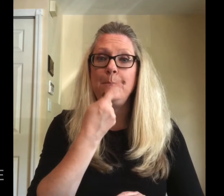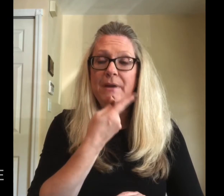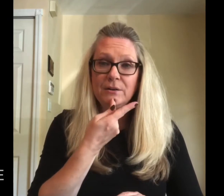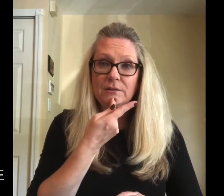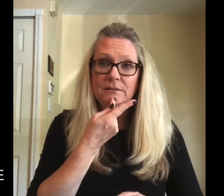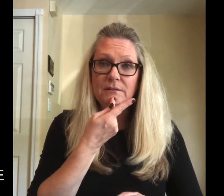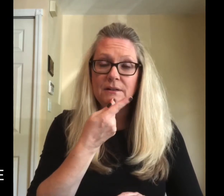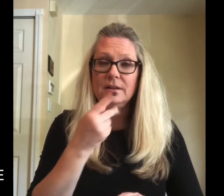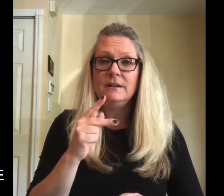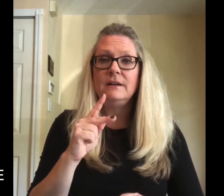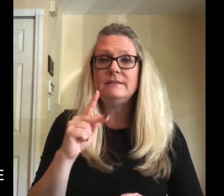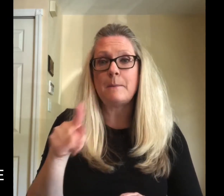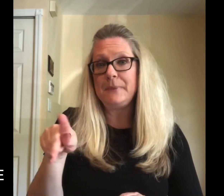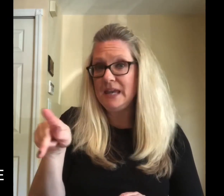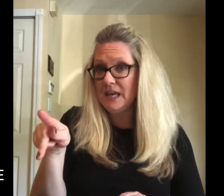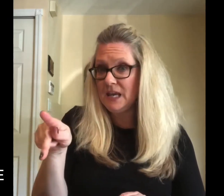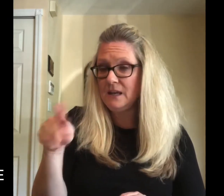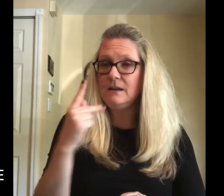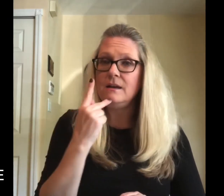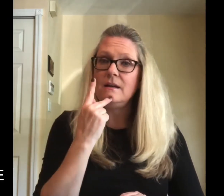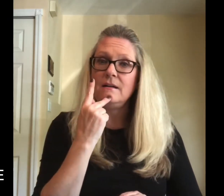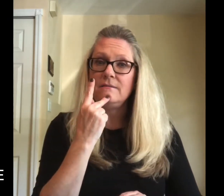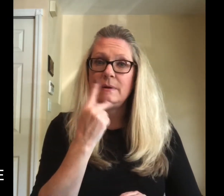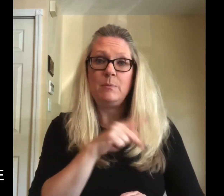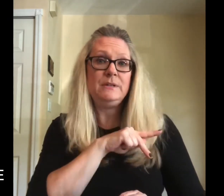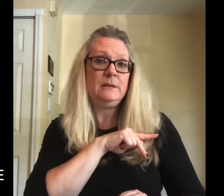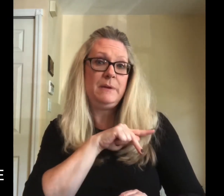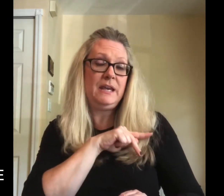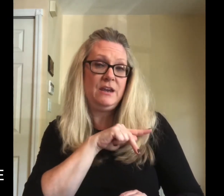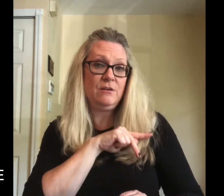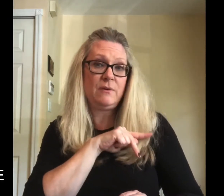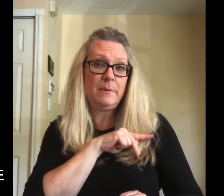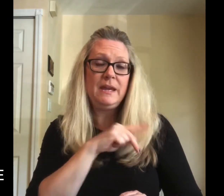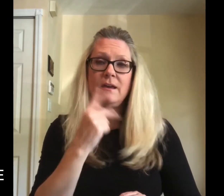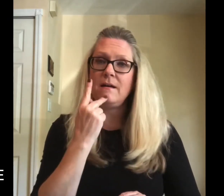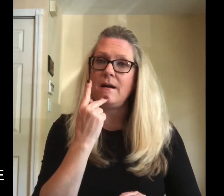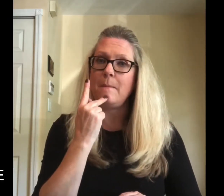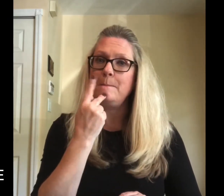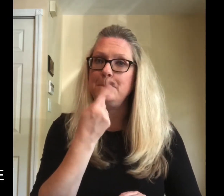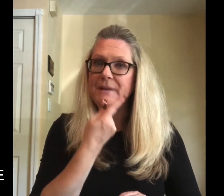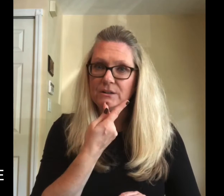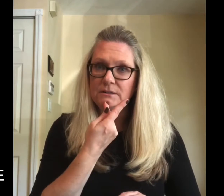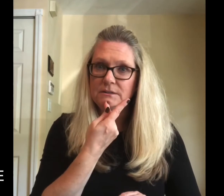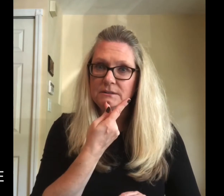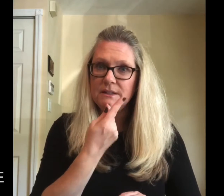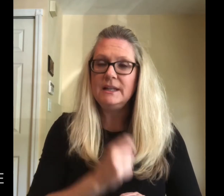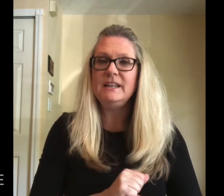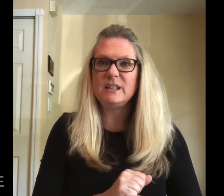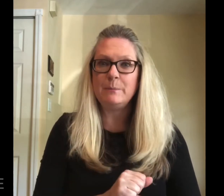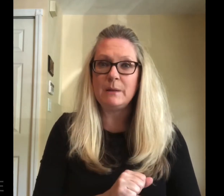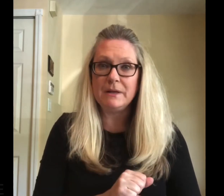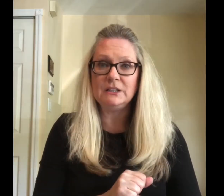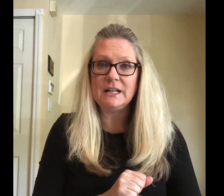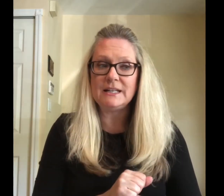pickle. It's a P. Remember we did P here for Pete? A pickle. He's going to put a pickle on his